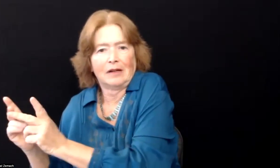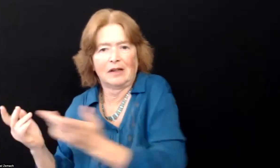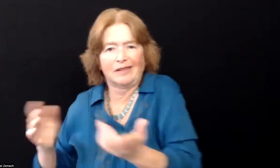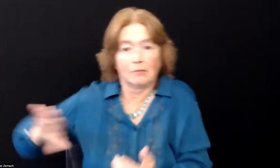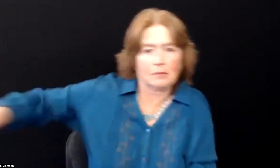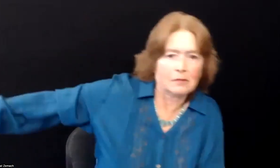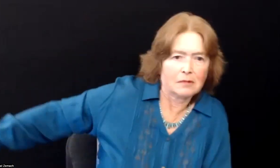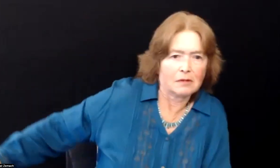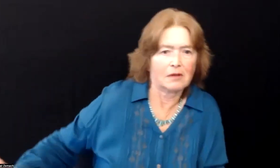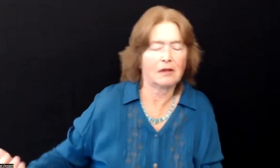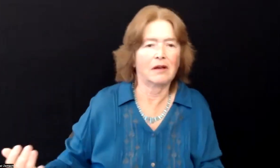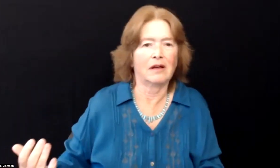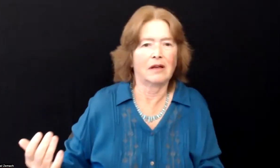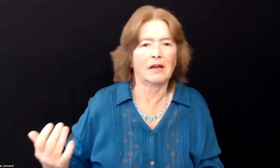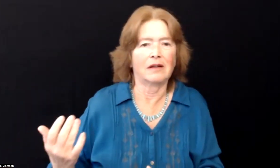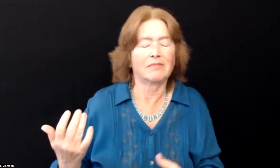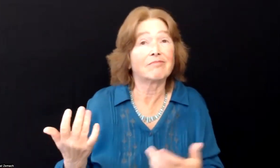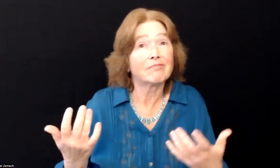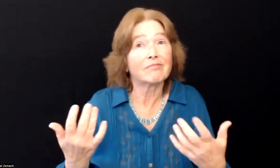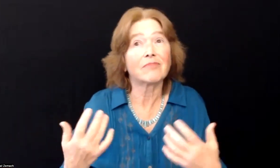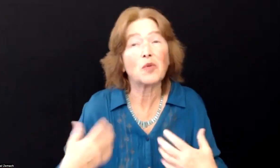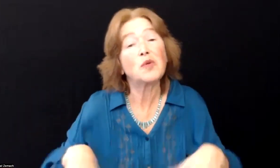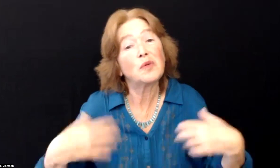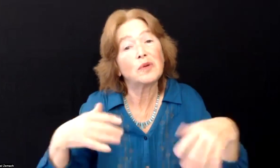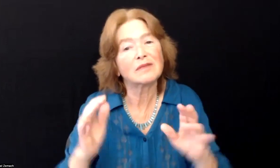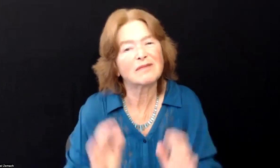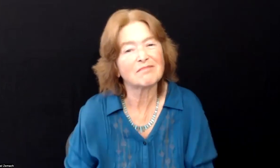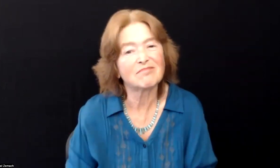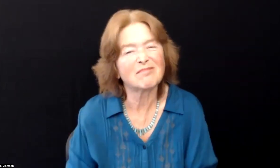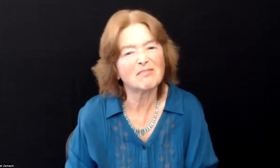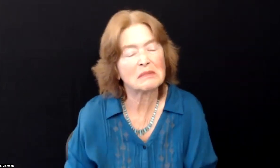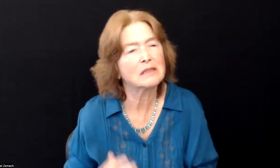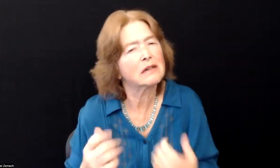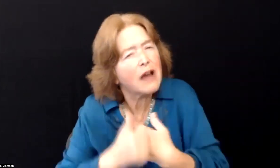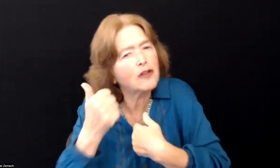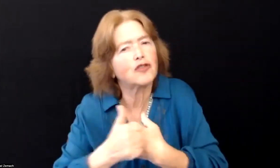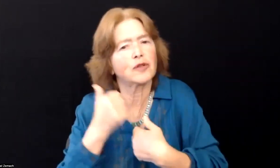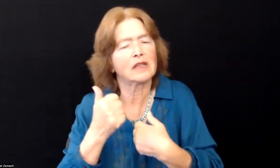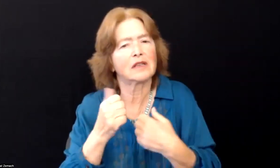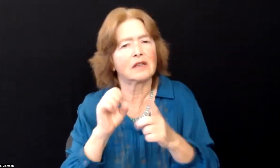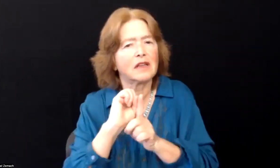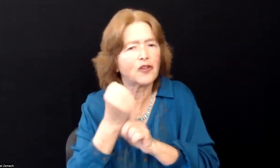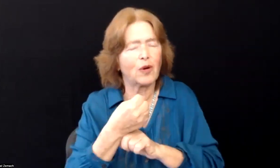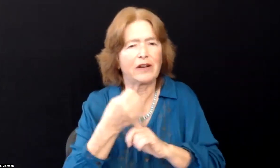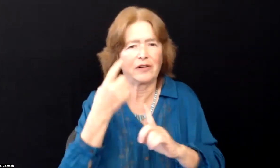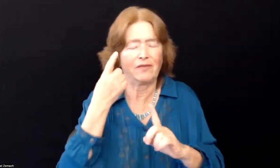that situation, it was easy to dismiss the deaf perspective. And it was a dangerous environment for